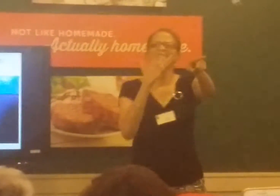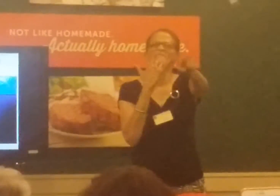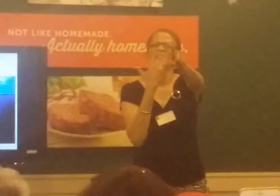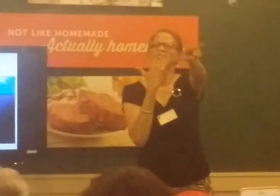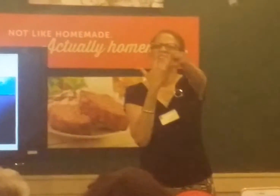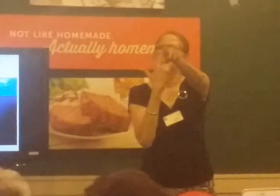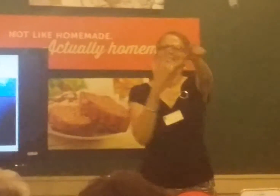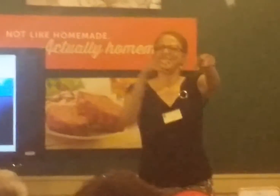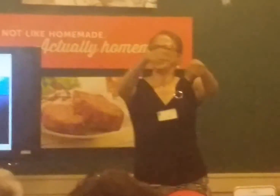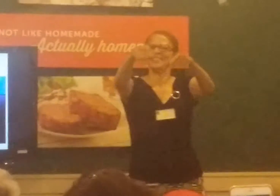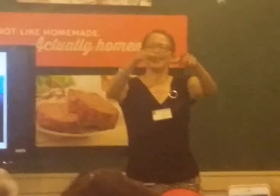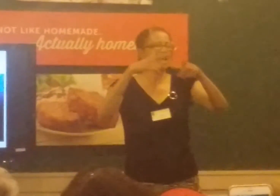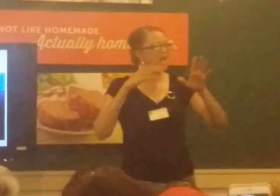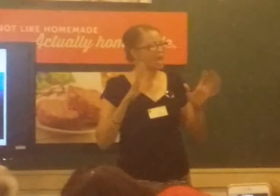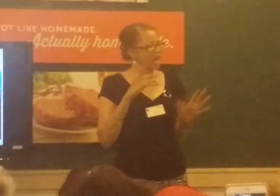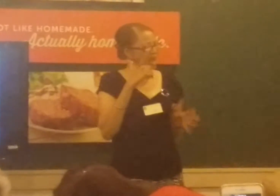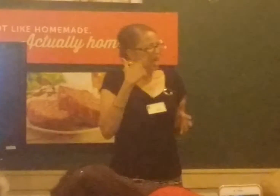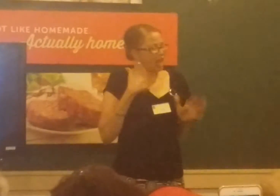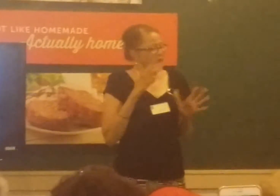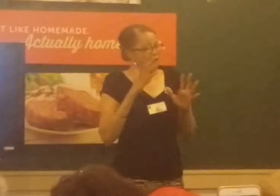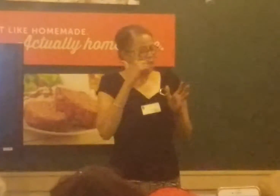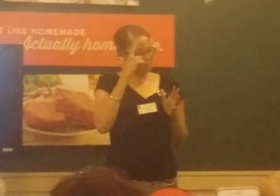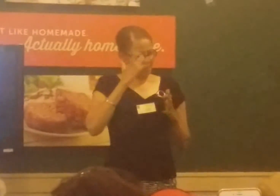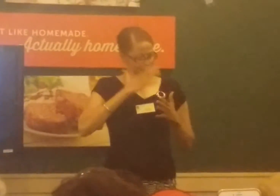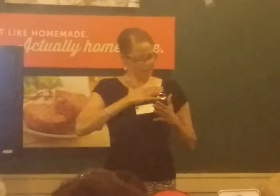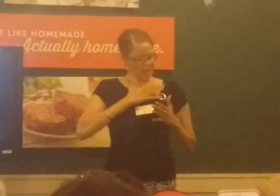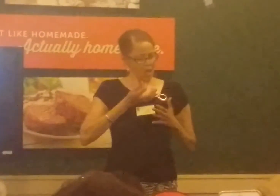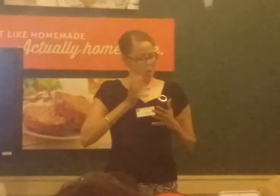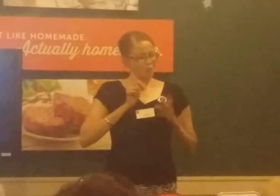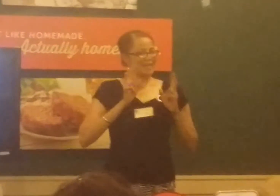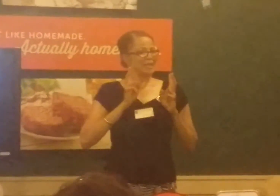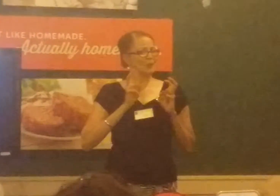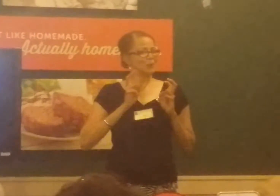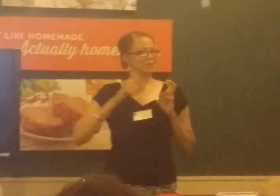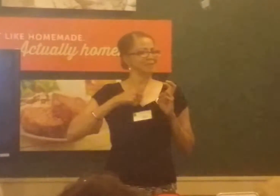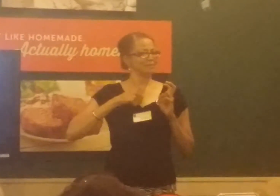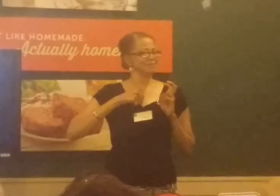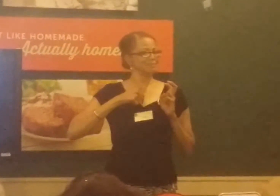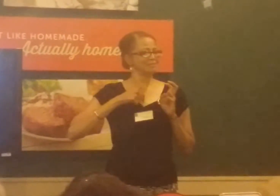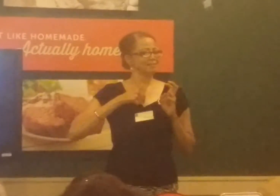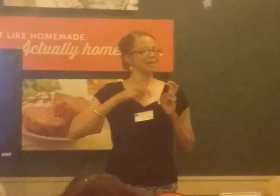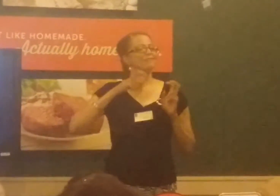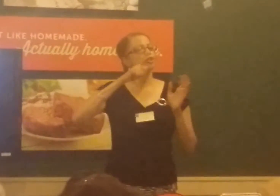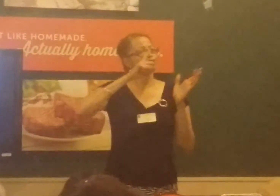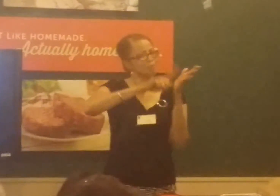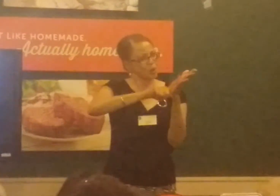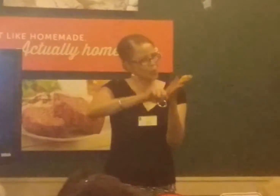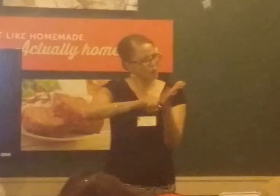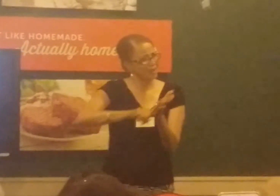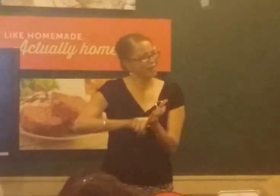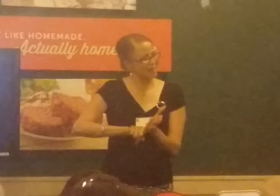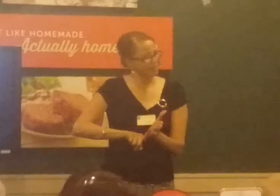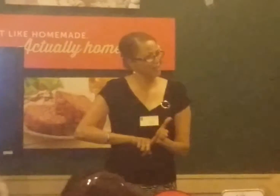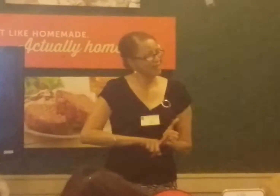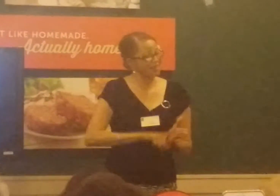the deaf person say, well, why does this interpreter favor this deaf person? And that interpreter has their own issues. They have to explore